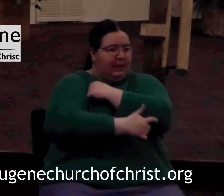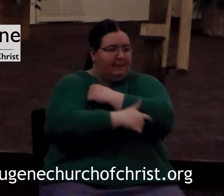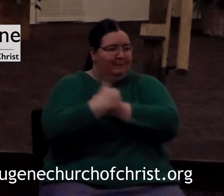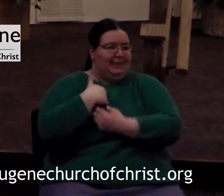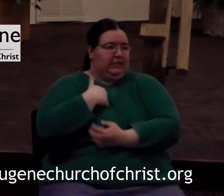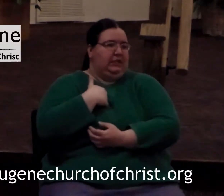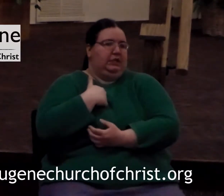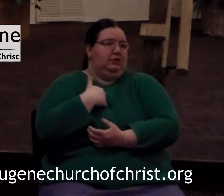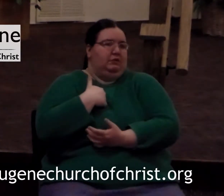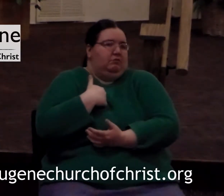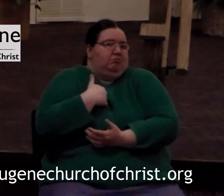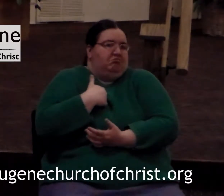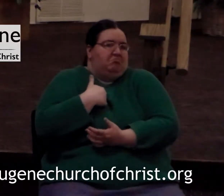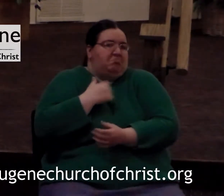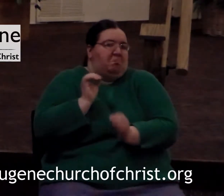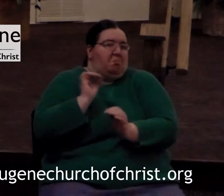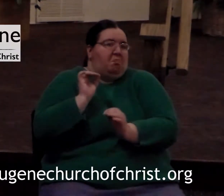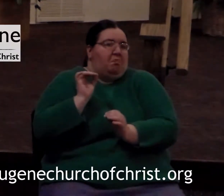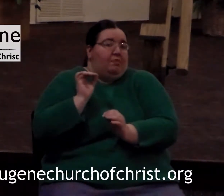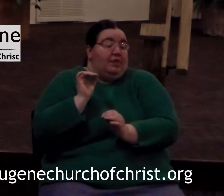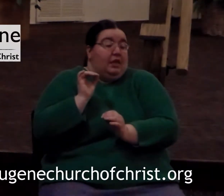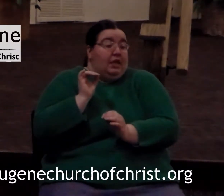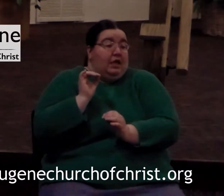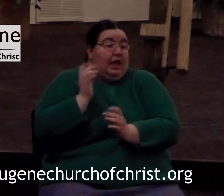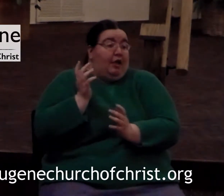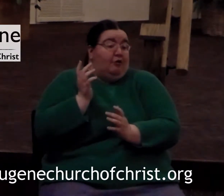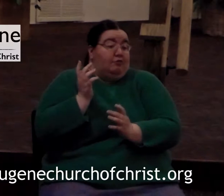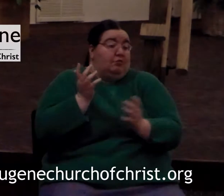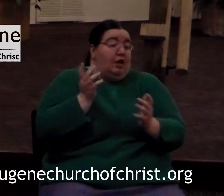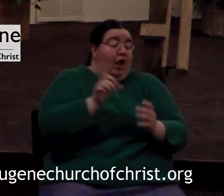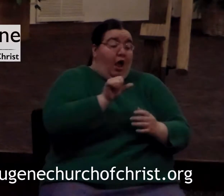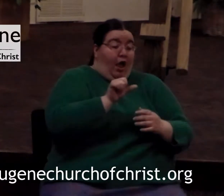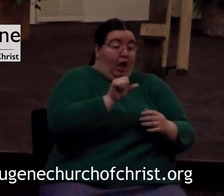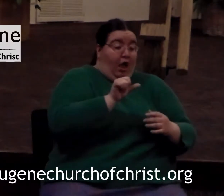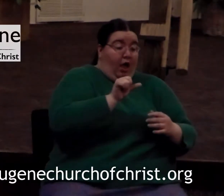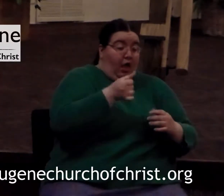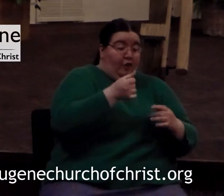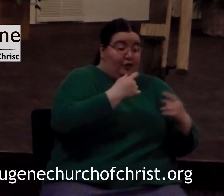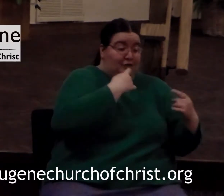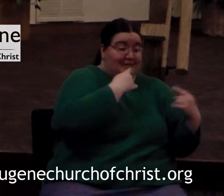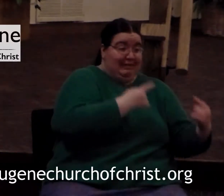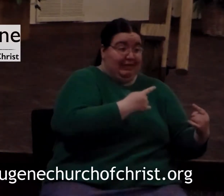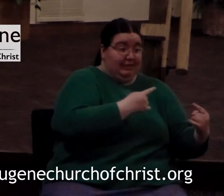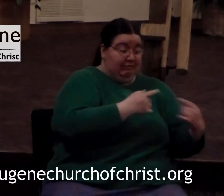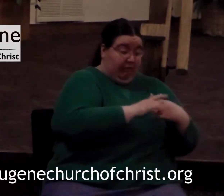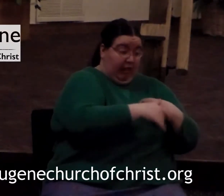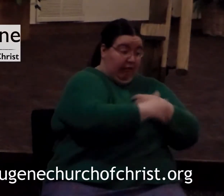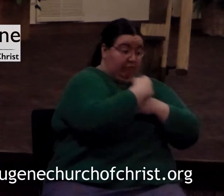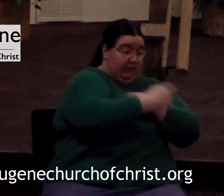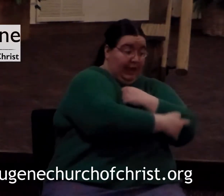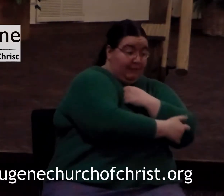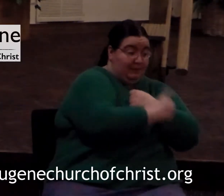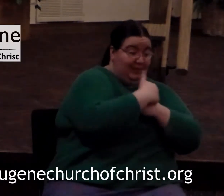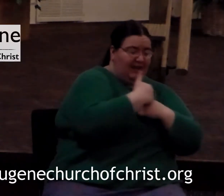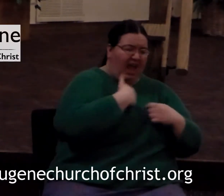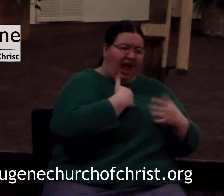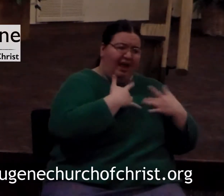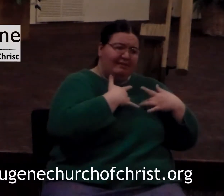other sins that I am tempted by, then I'm expecting a whole lot more patience for you than I had for substance abuse. Now, what I started to learn through her